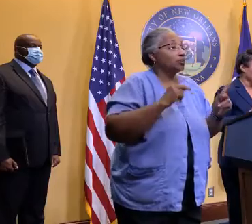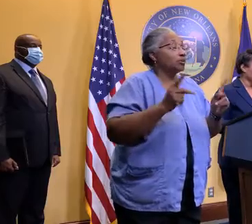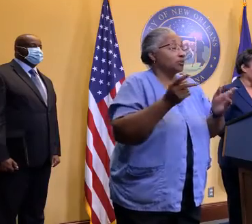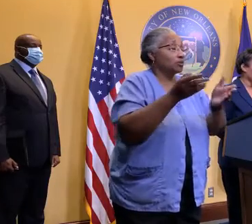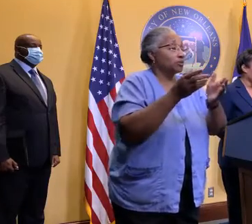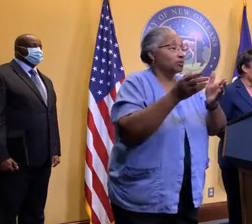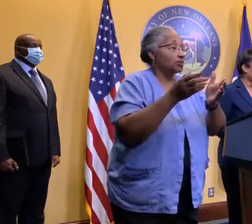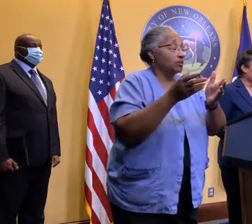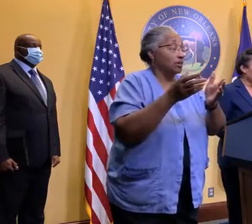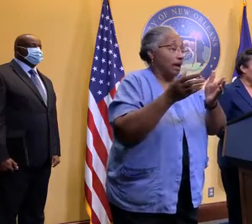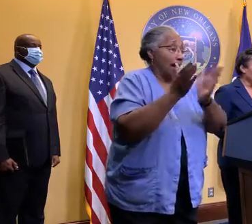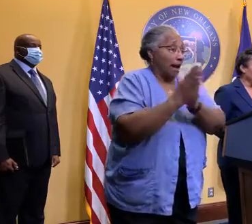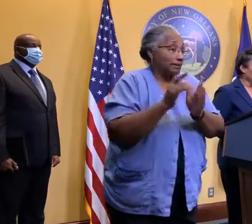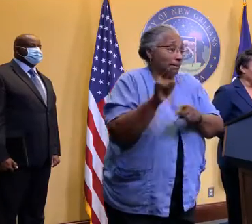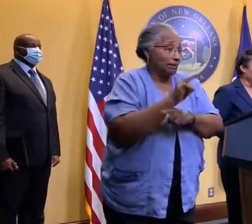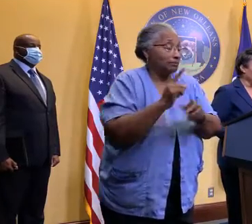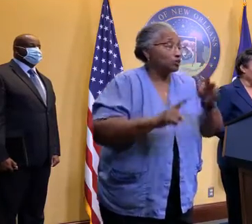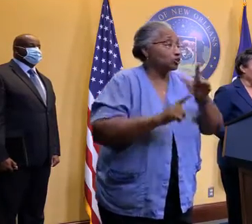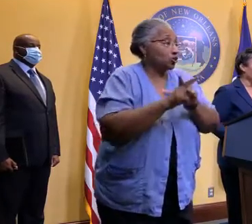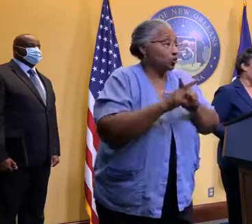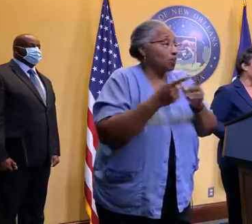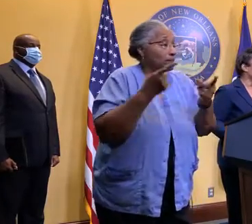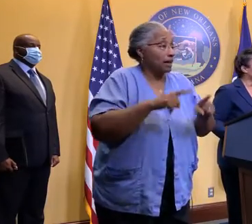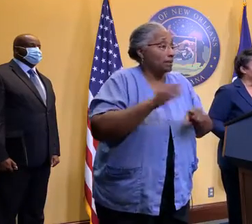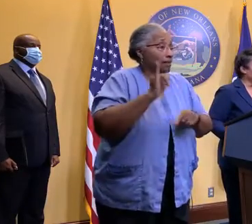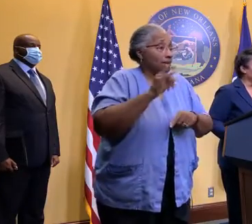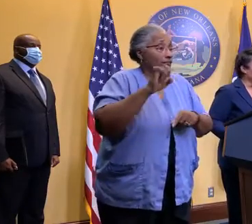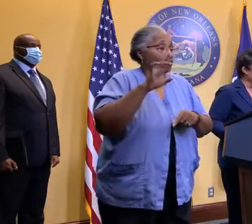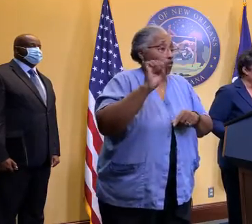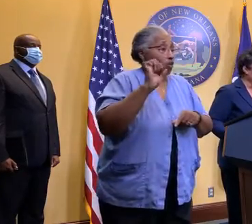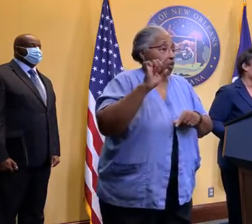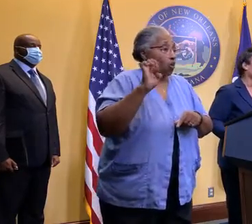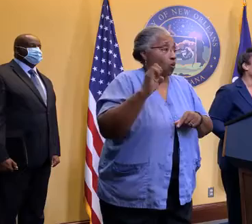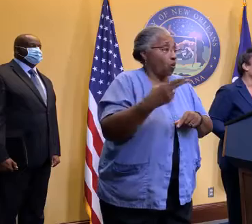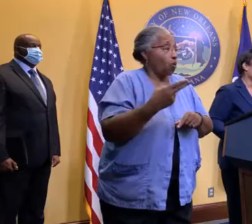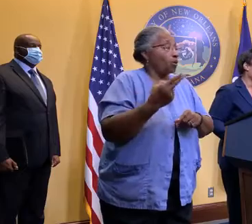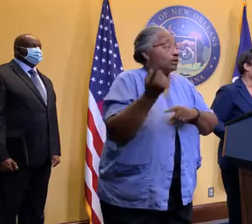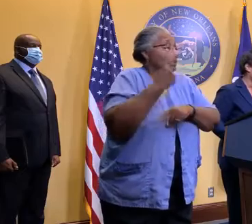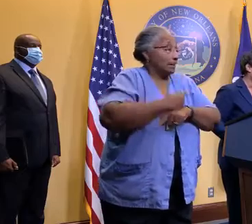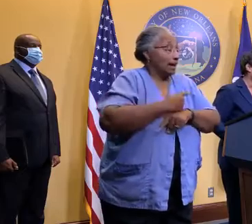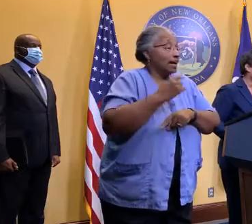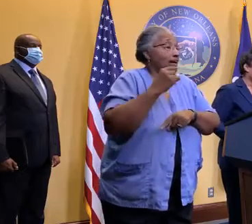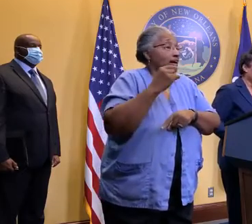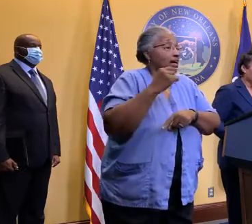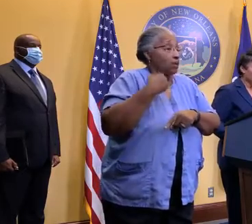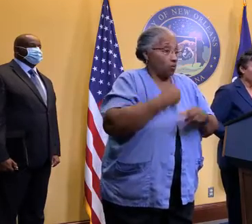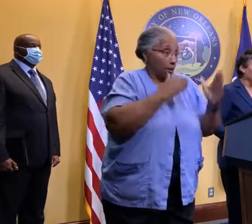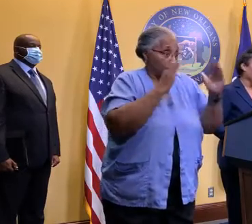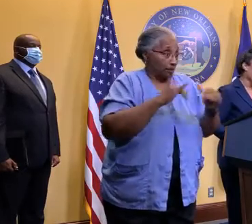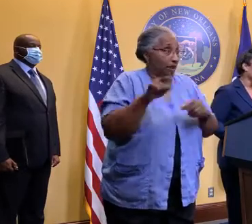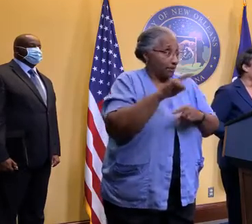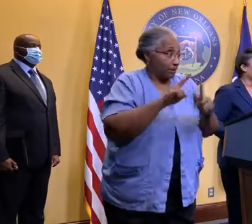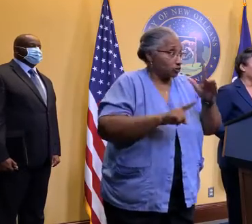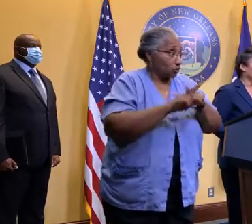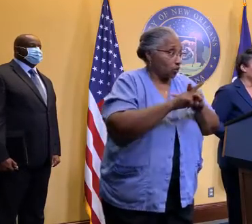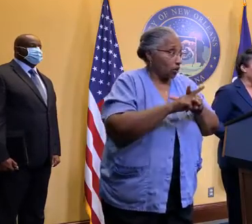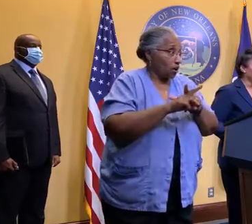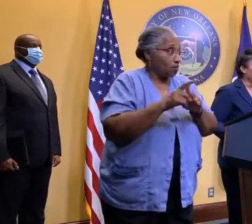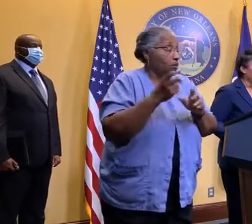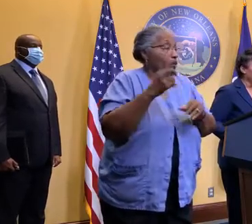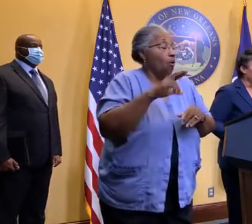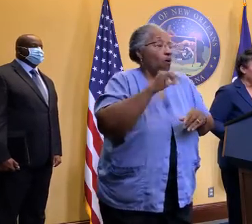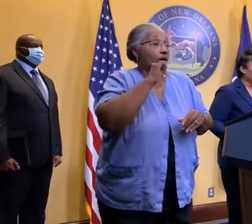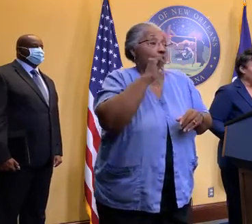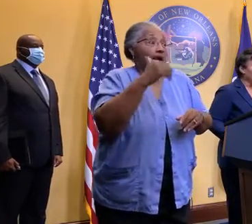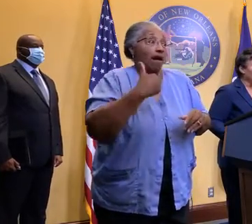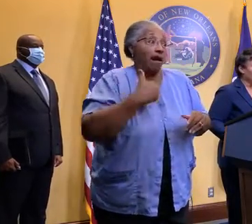being requested to show up on a furlough day. That is the expectation, that they will show up. It would be that or not having a